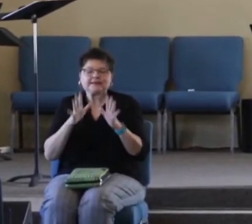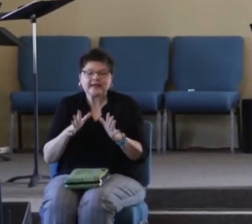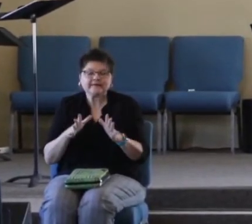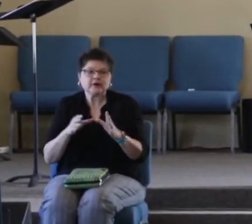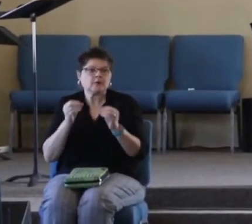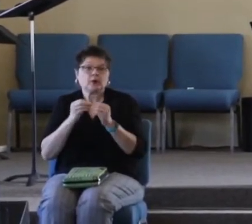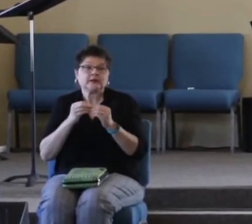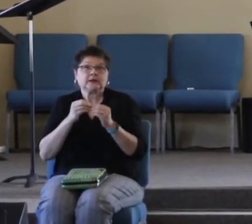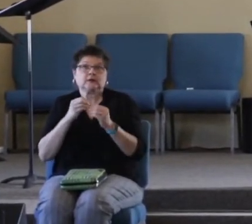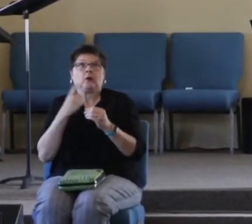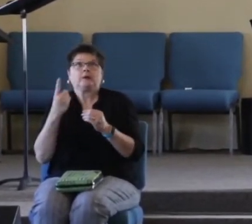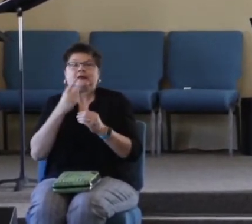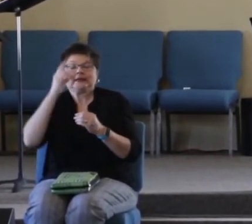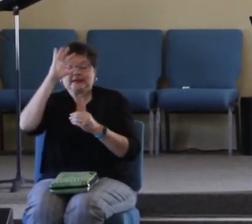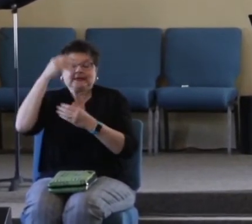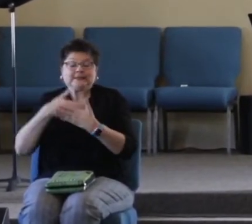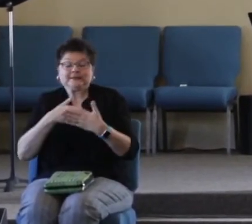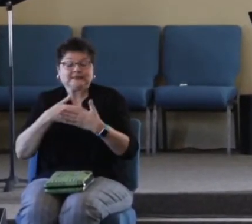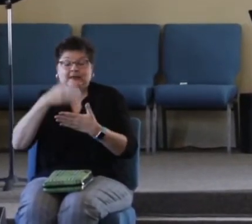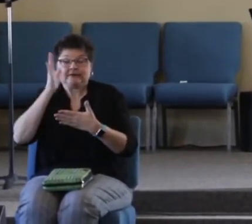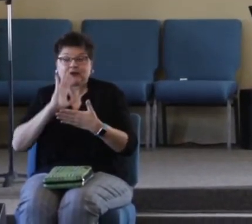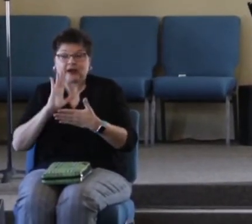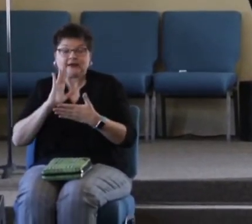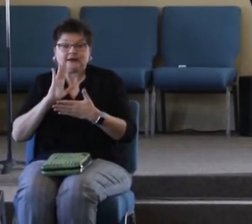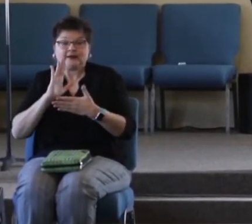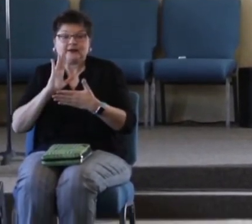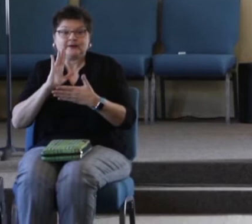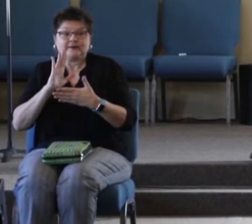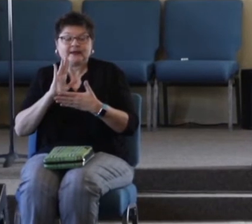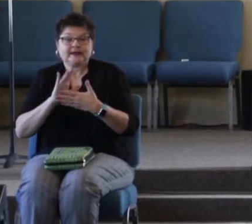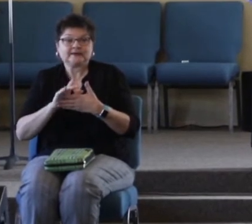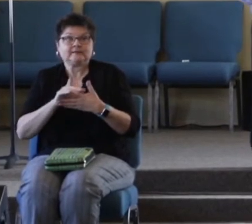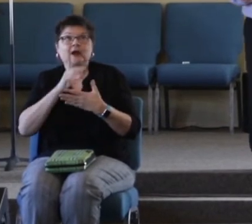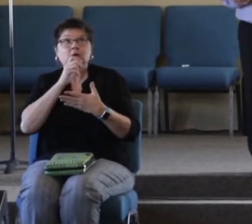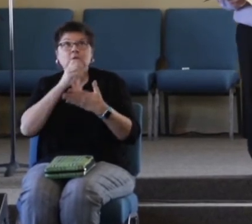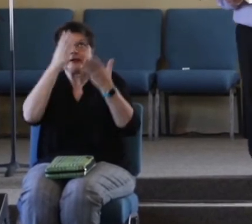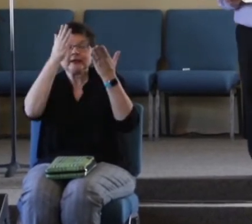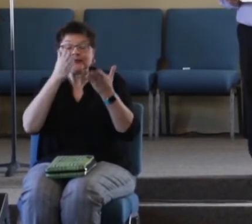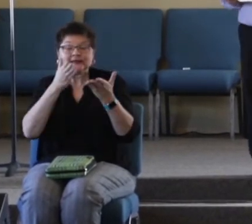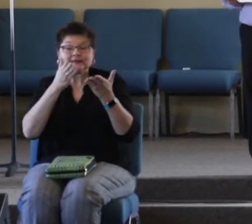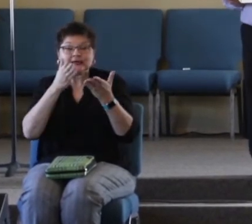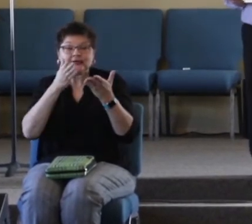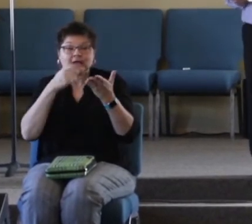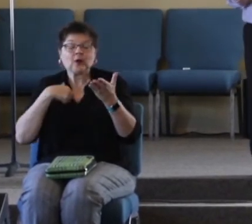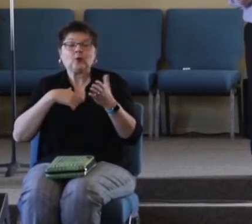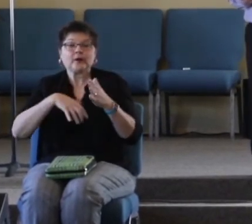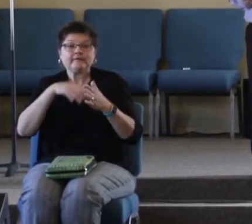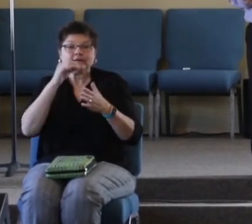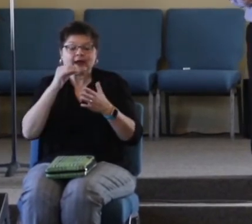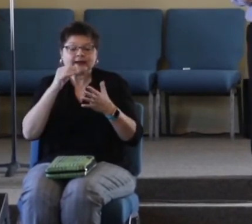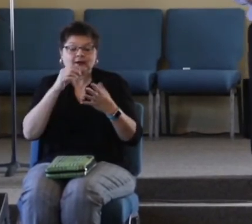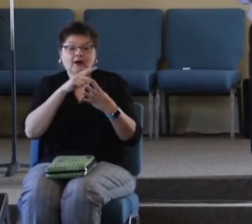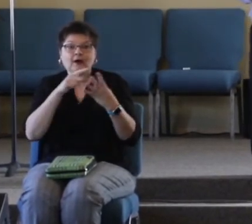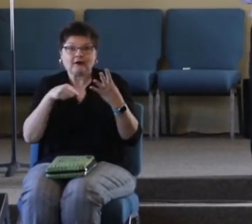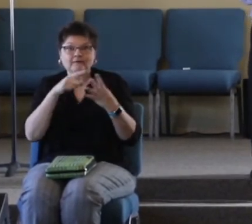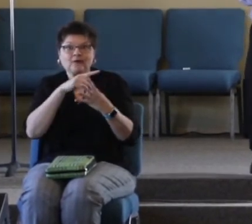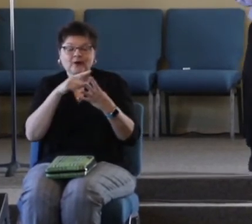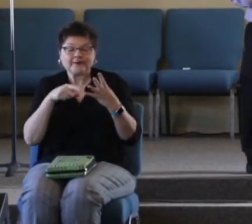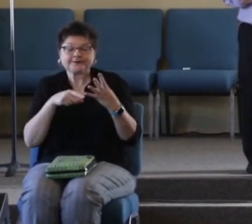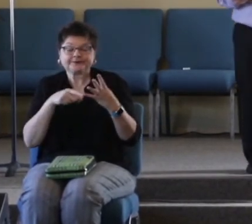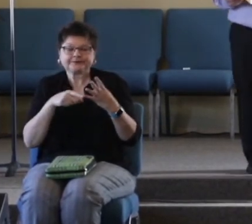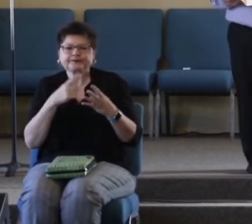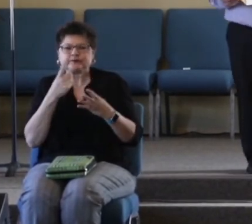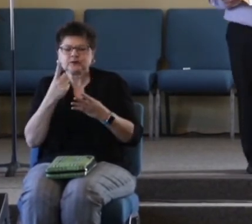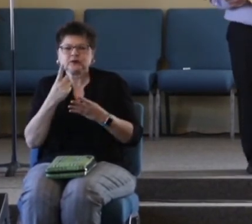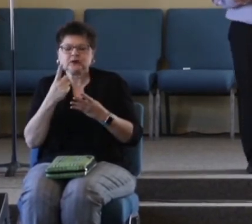Son of God. Because in his makeup, in who he is, we find all four of those. But I think the one